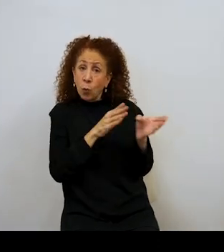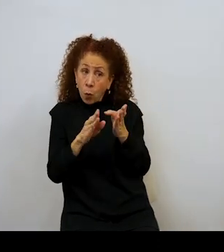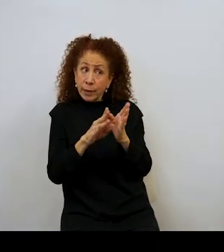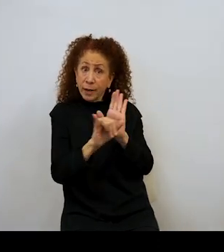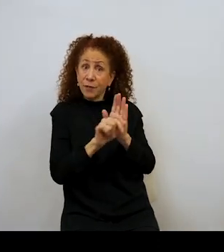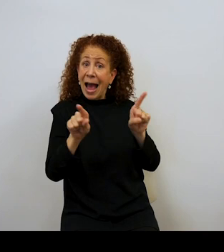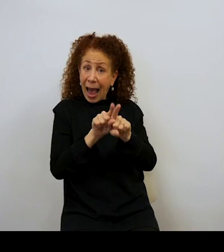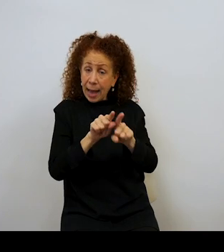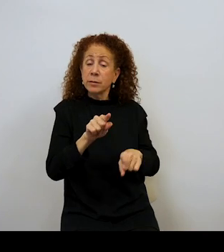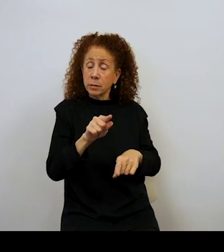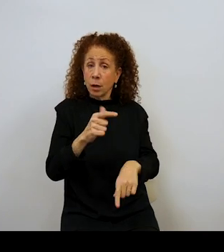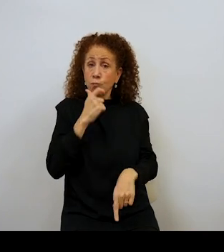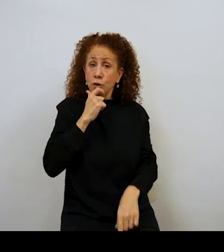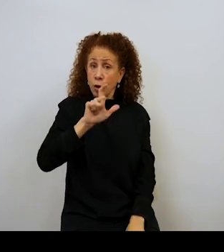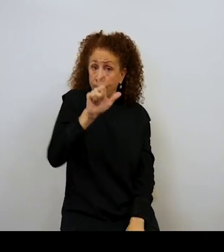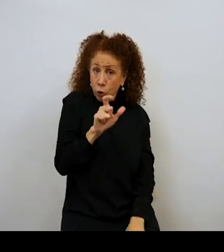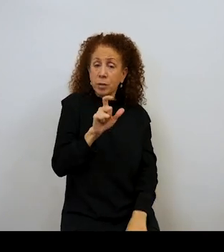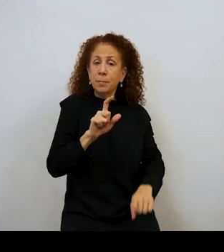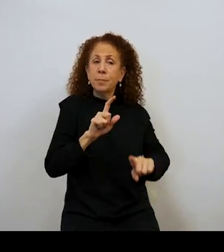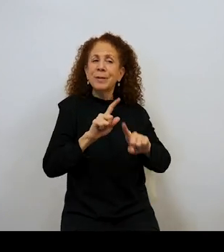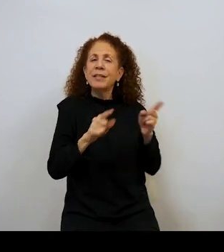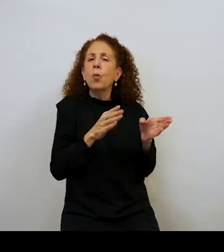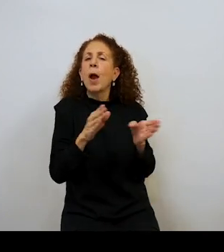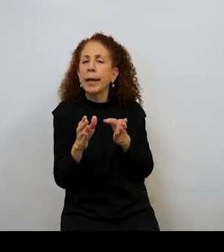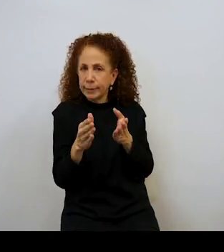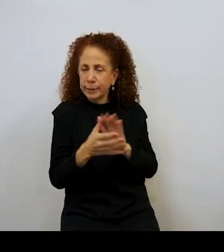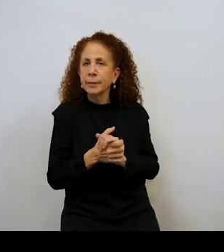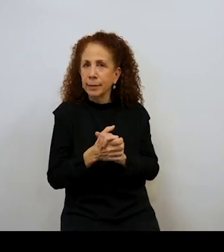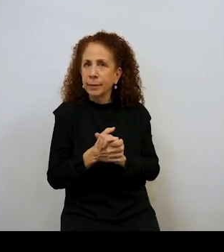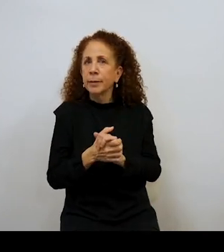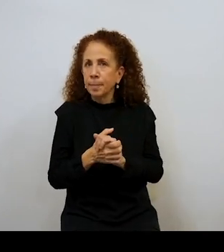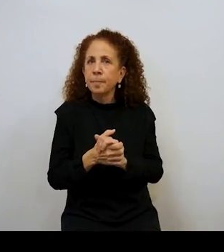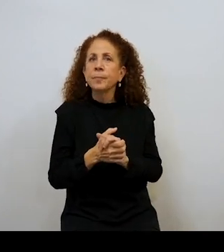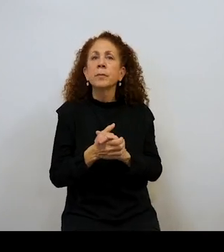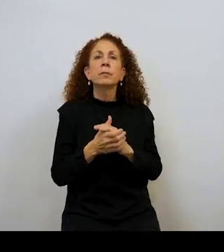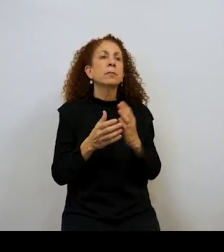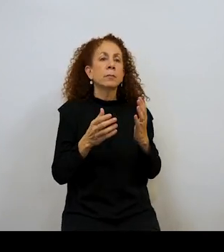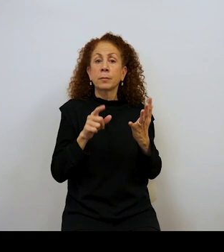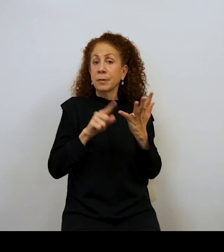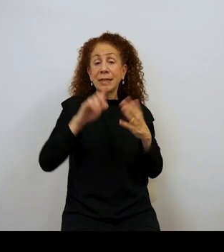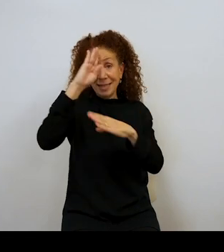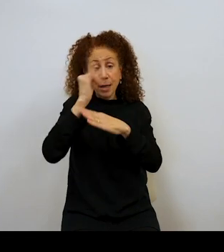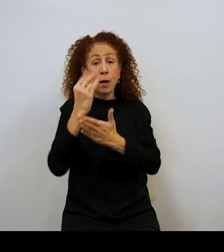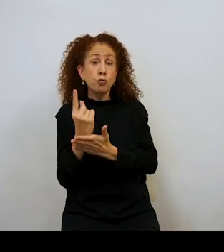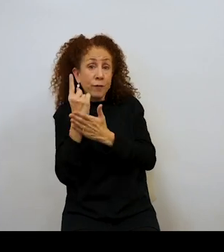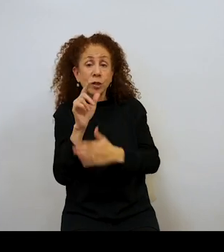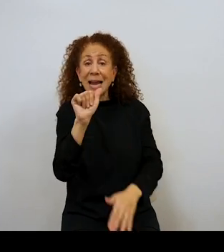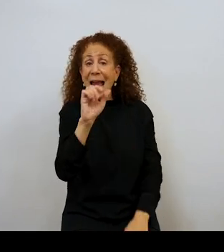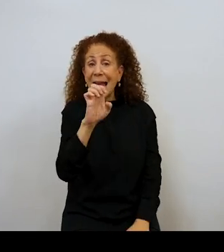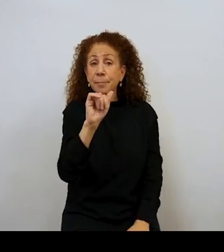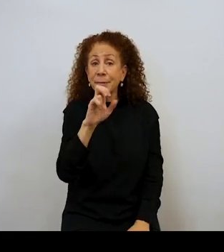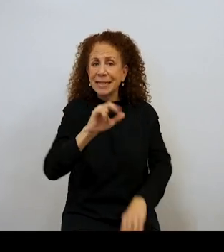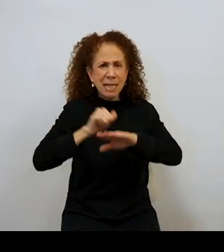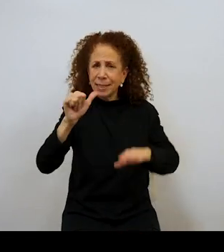British Muslim, although they, to various degrees, may or may not identify themselves. And saying the son of privilege, Eamon doesn't think of himself as that